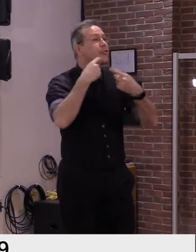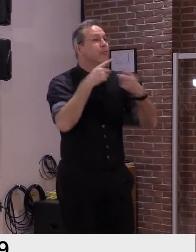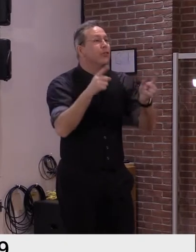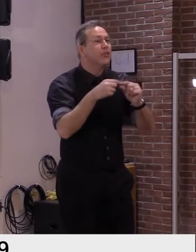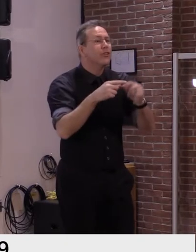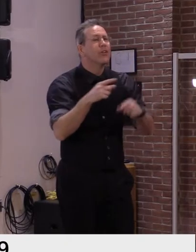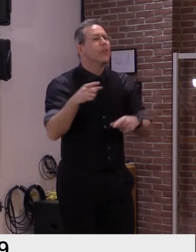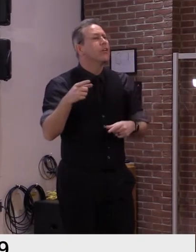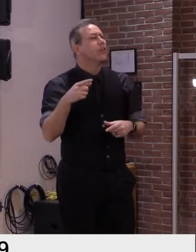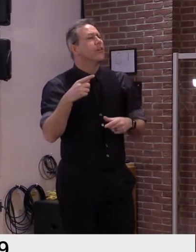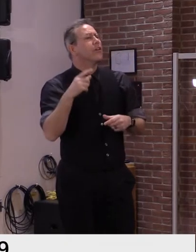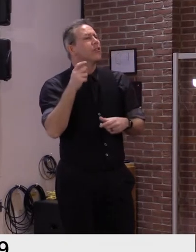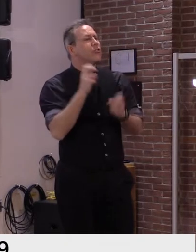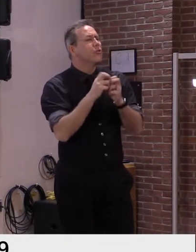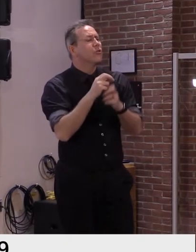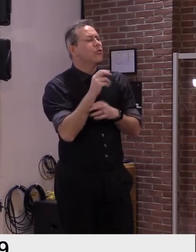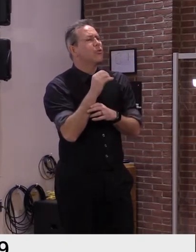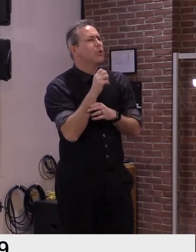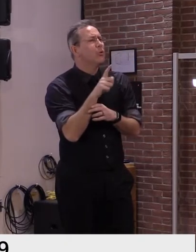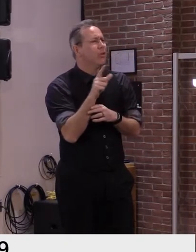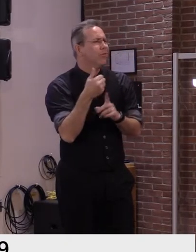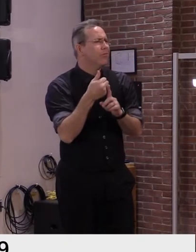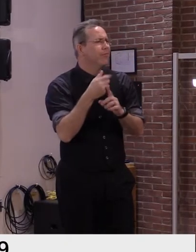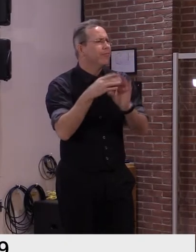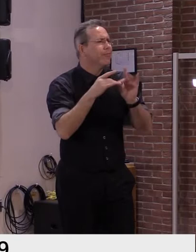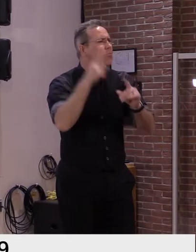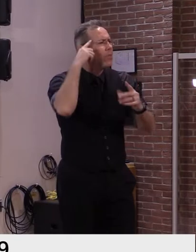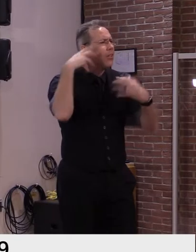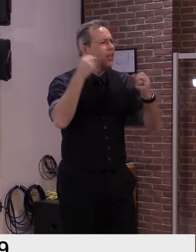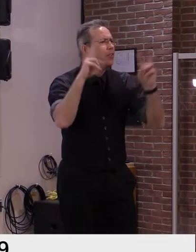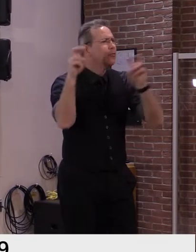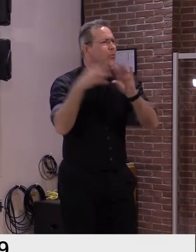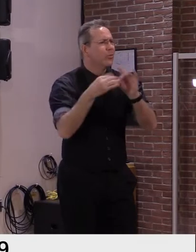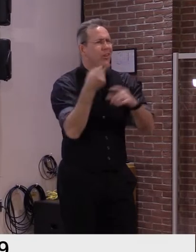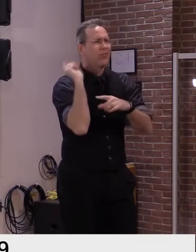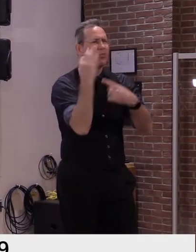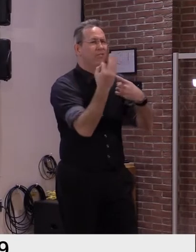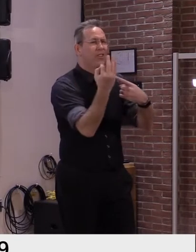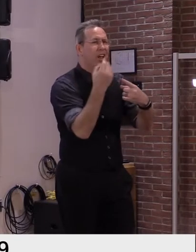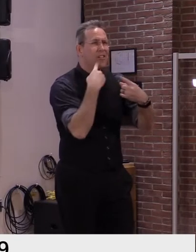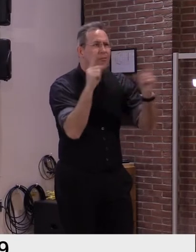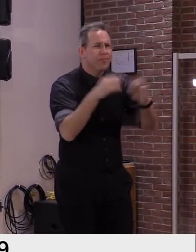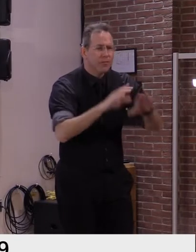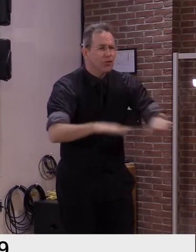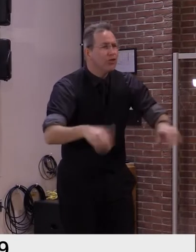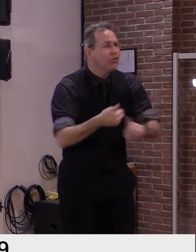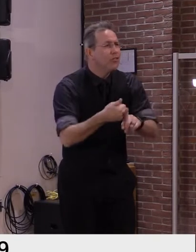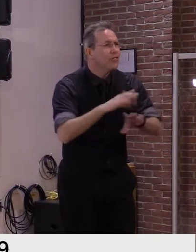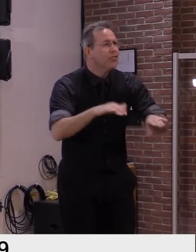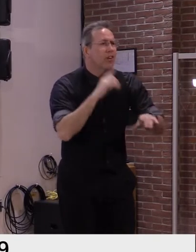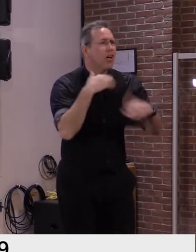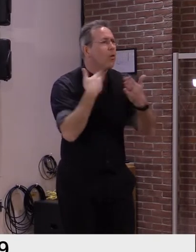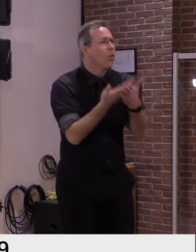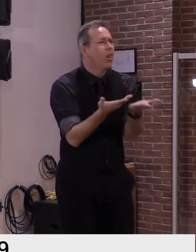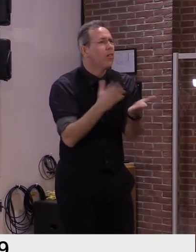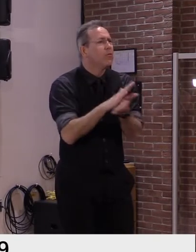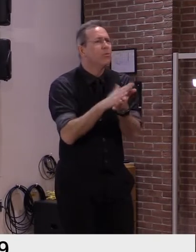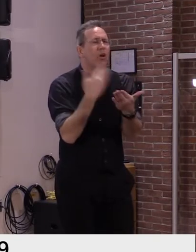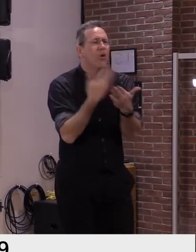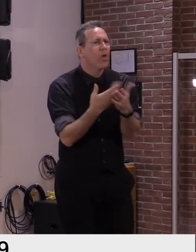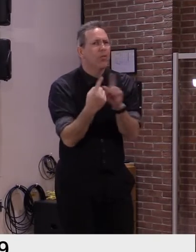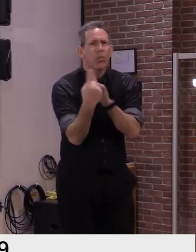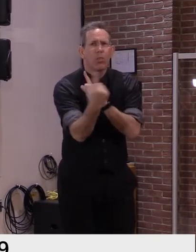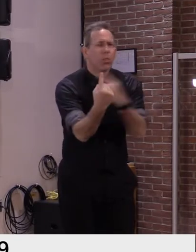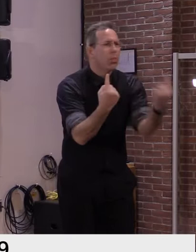okay. This is not anybody's fault. It is, however, the unfortunate fact that part-time